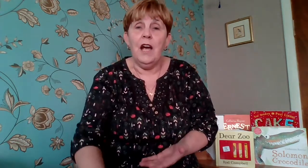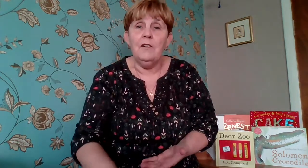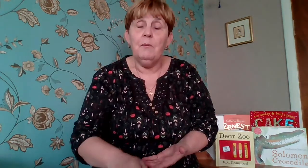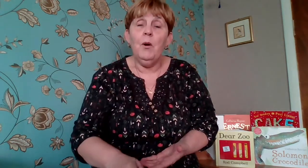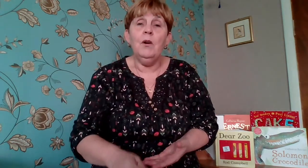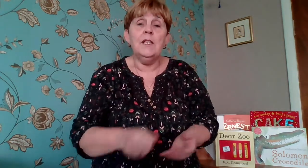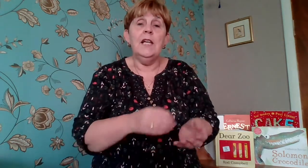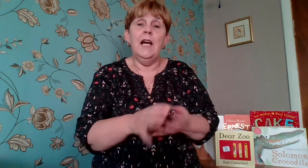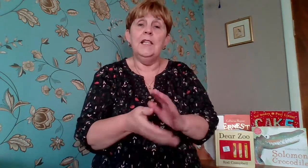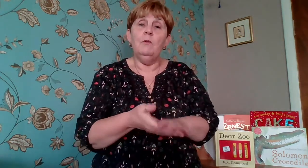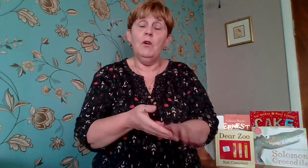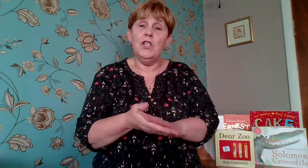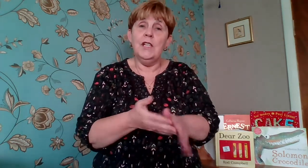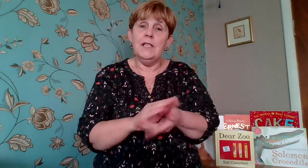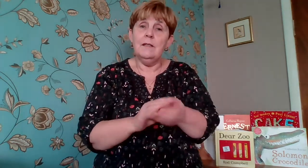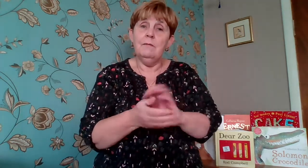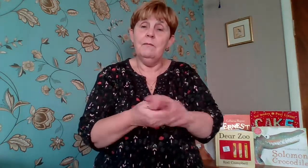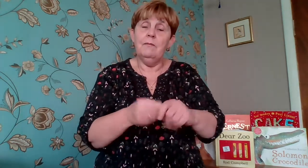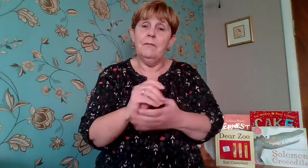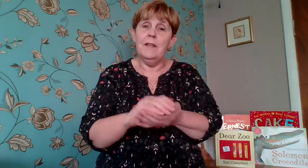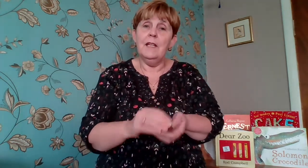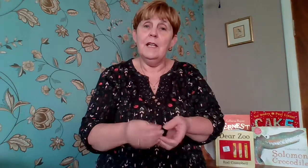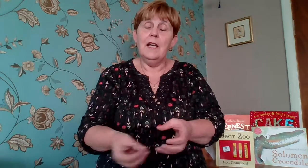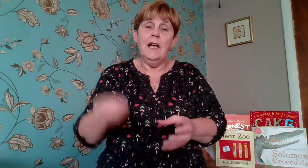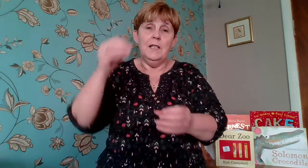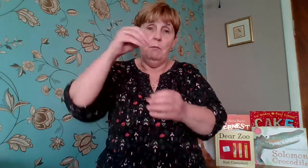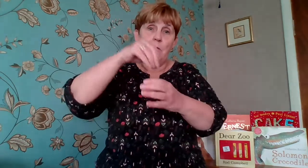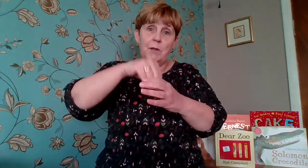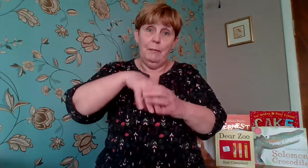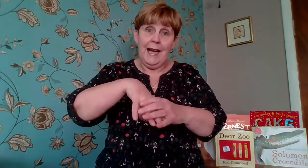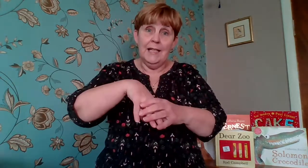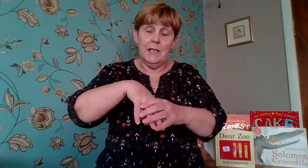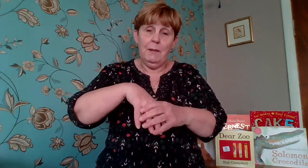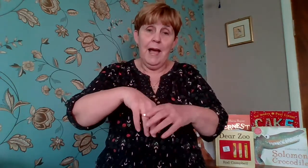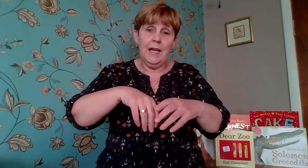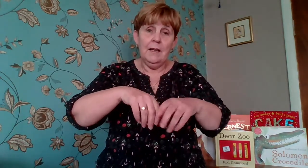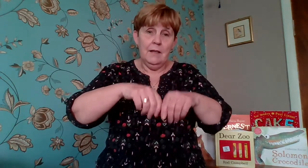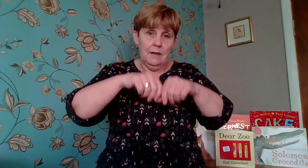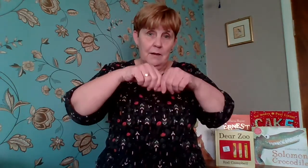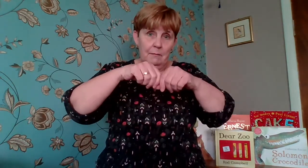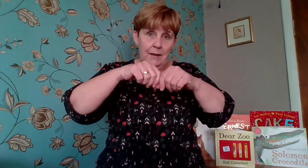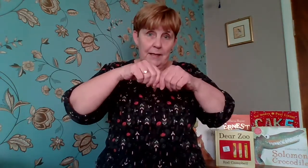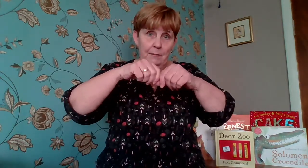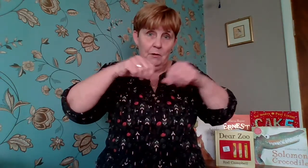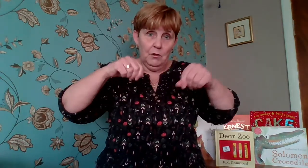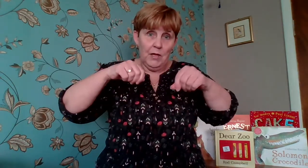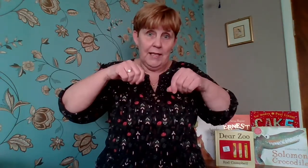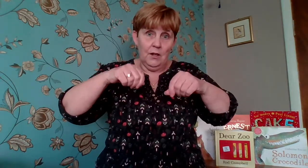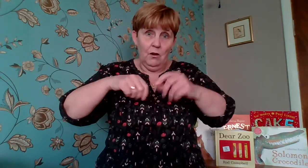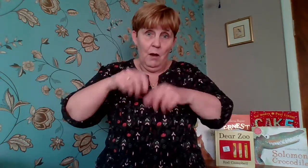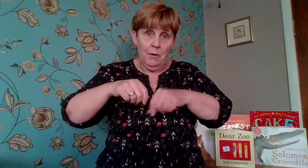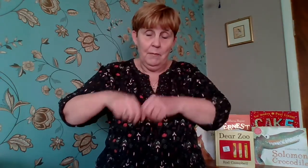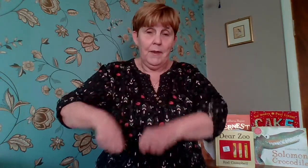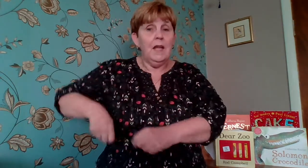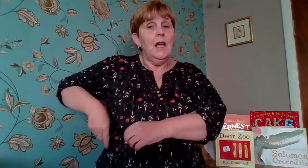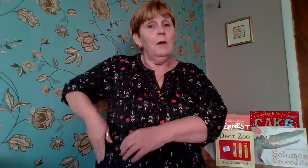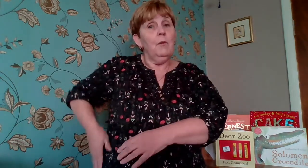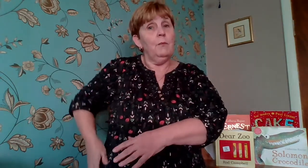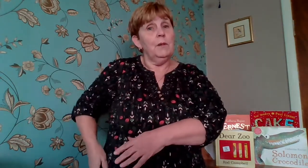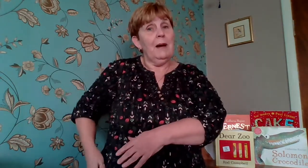of the pot and he washed it. He popped it back in his bag, tied it all up and popped it back in